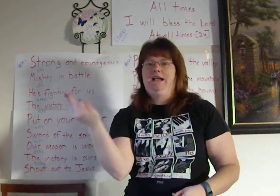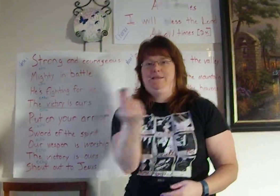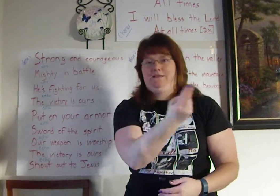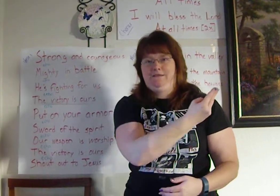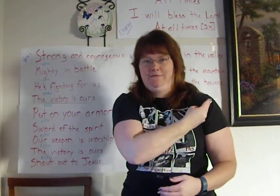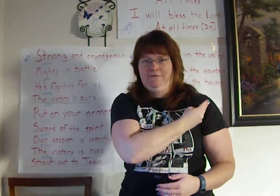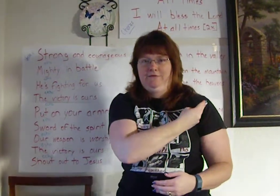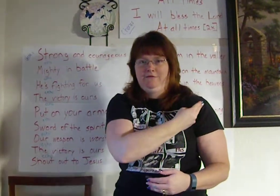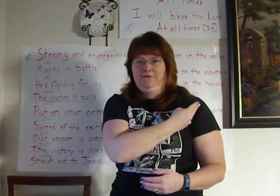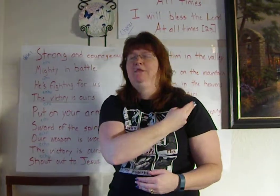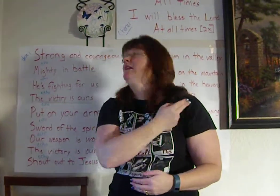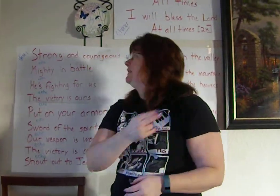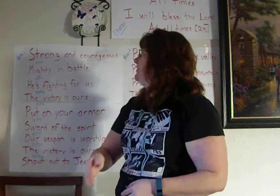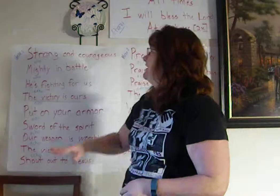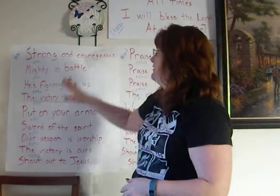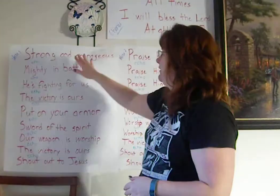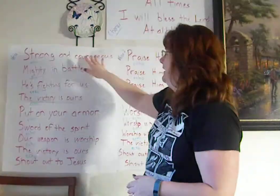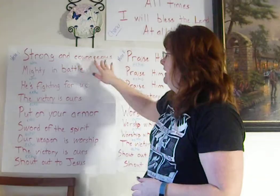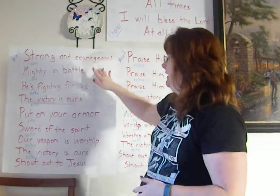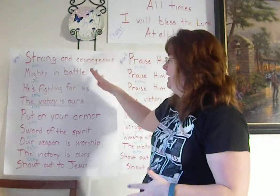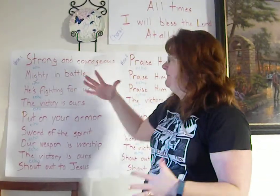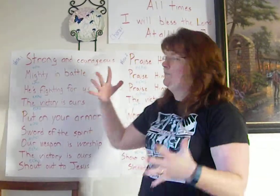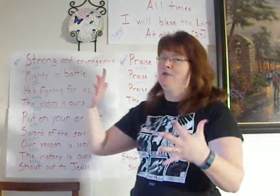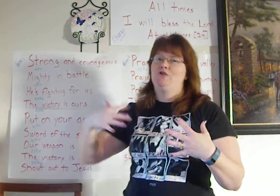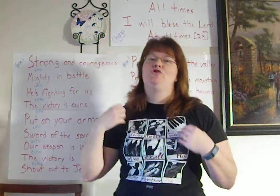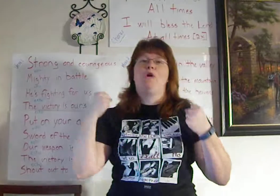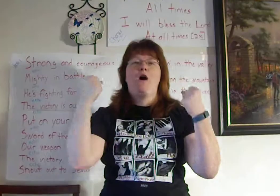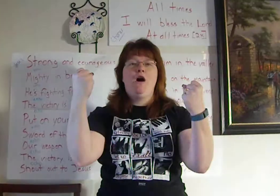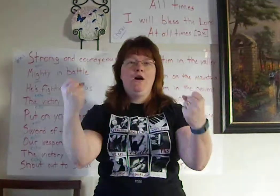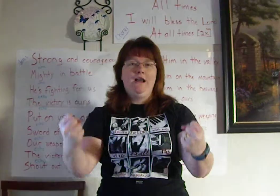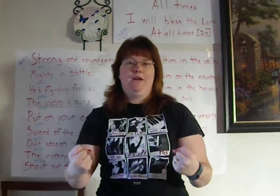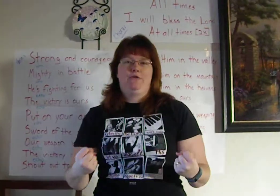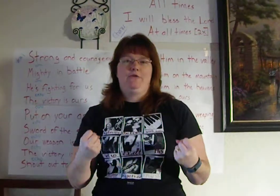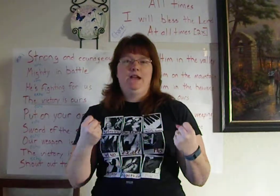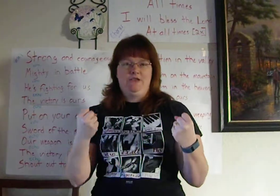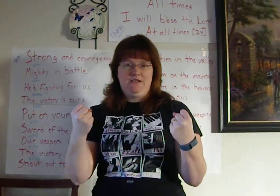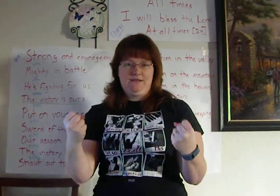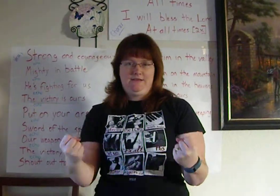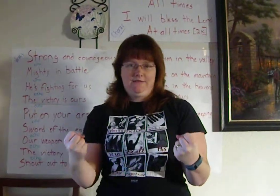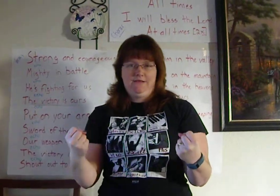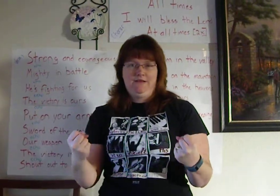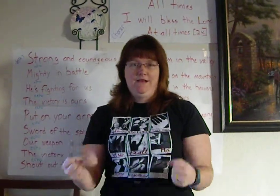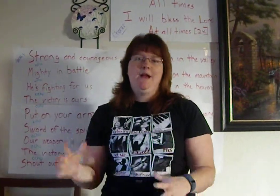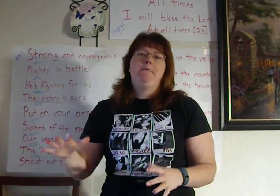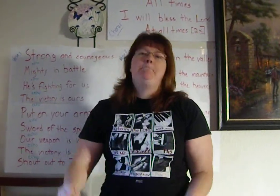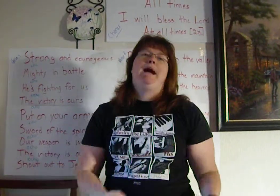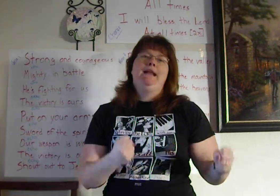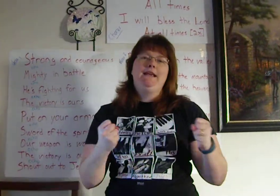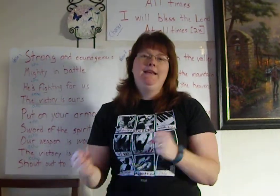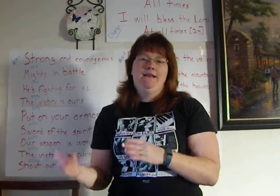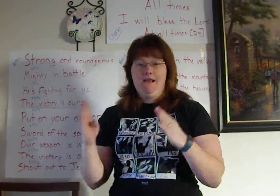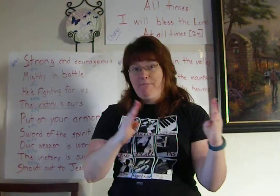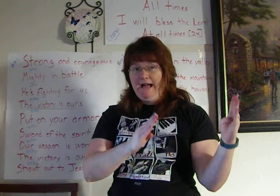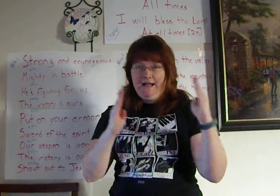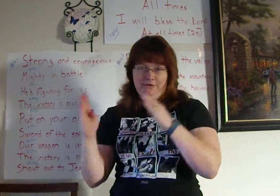us. So let's start that again. Strong and courageous, mighty in